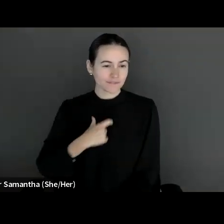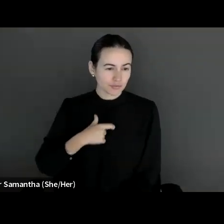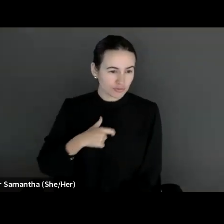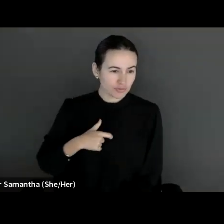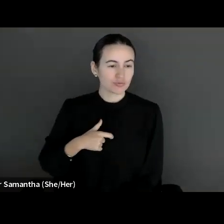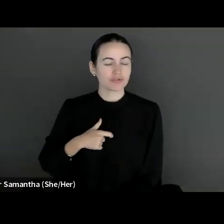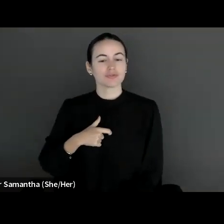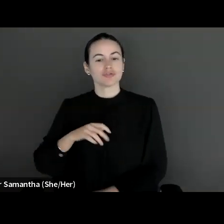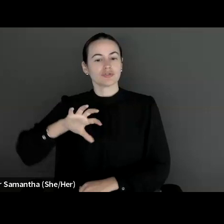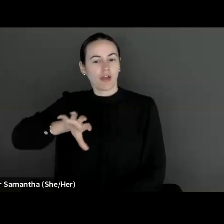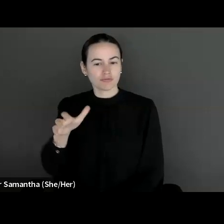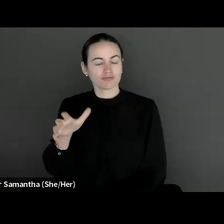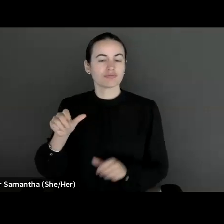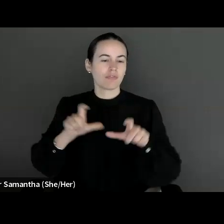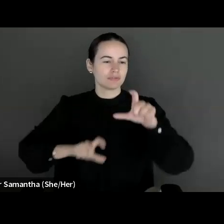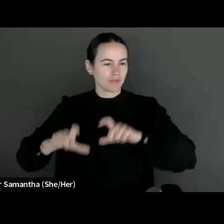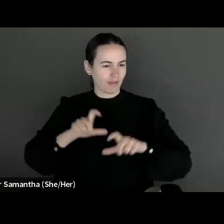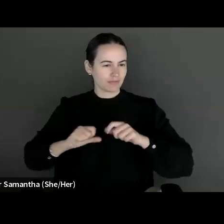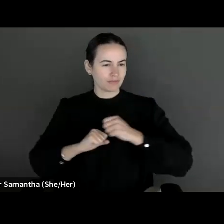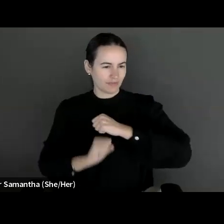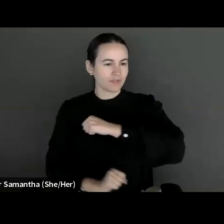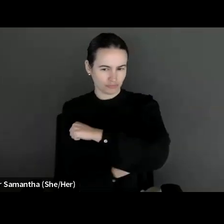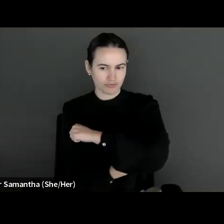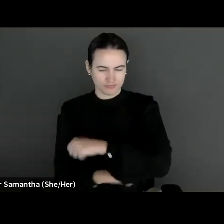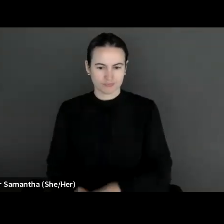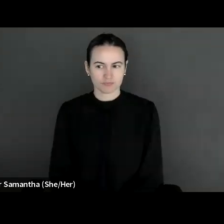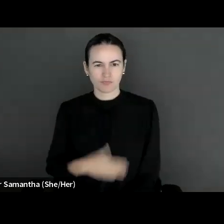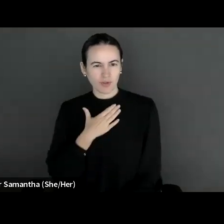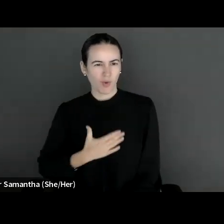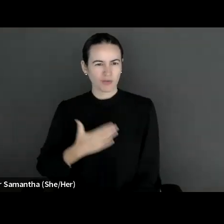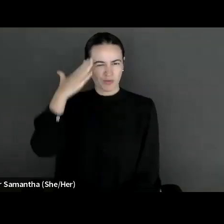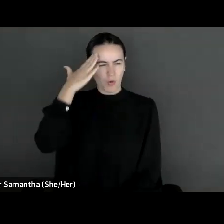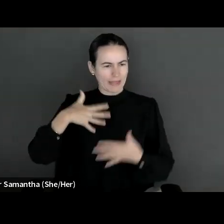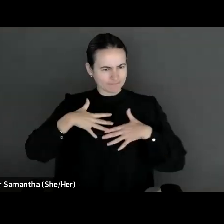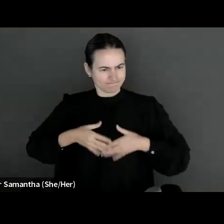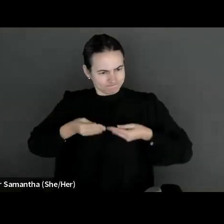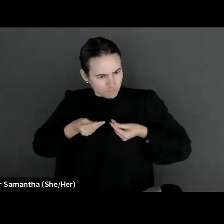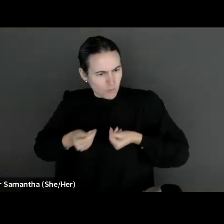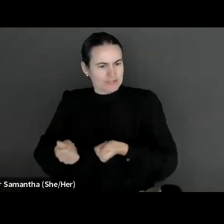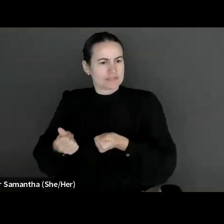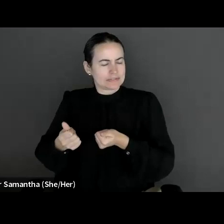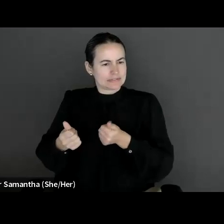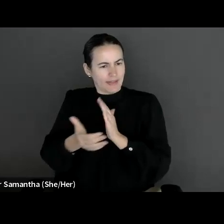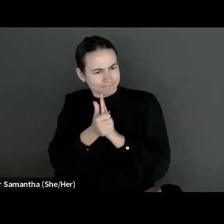basically about to get a grip on what is fluency. What is fluency actually in Swiss German Sign